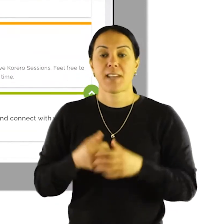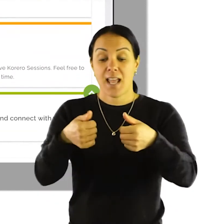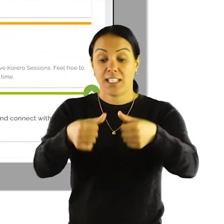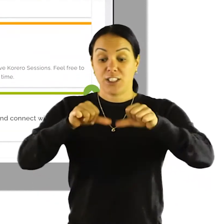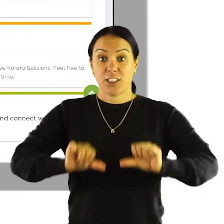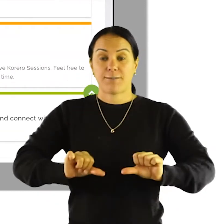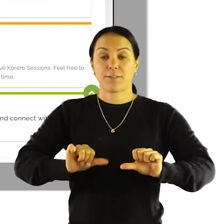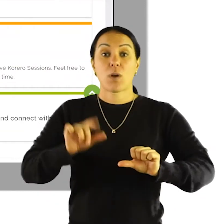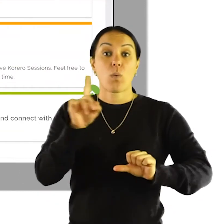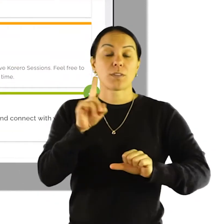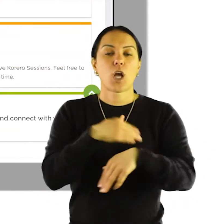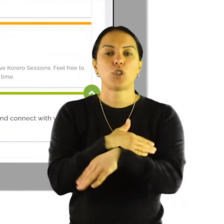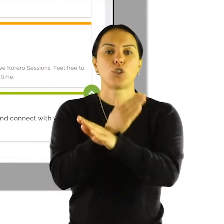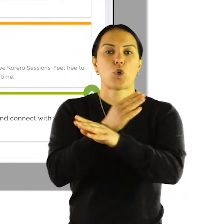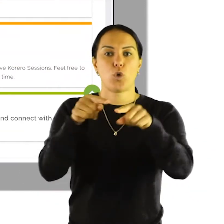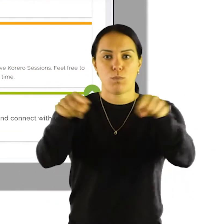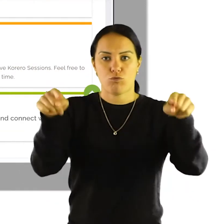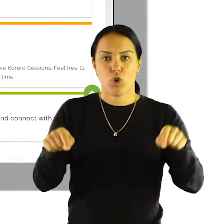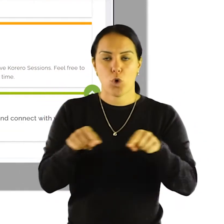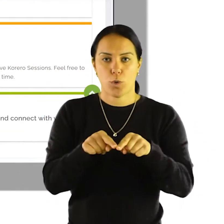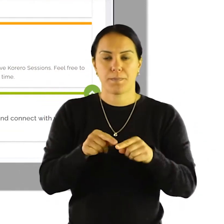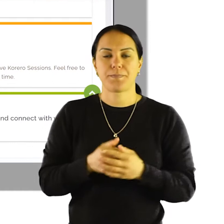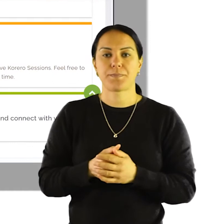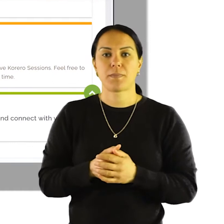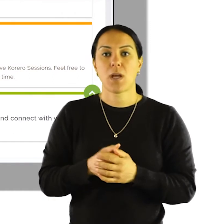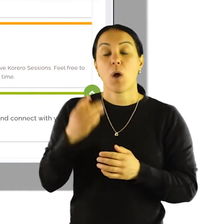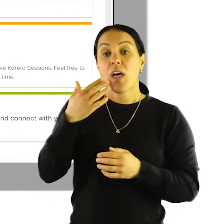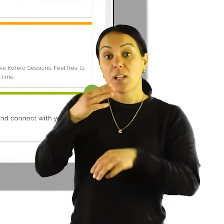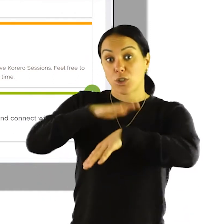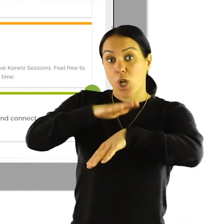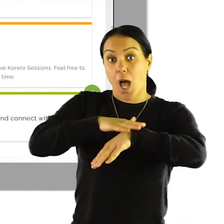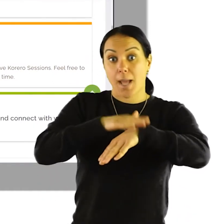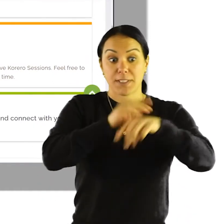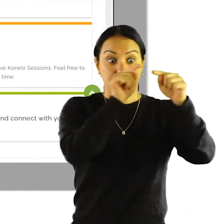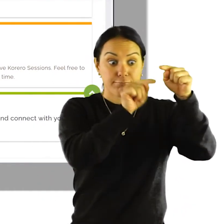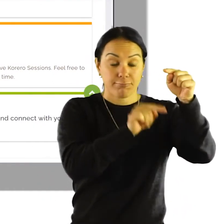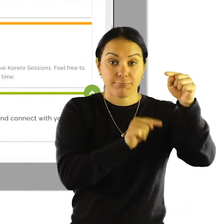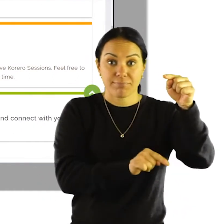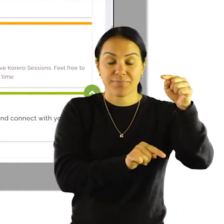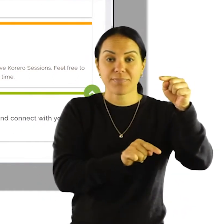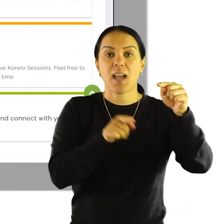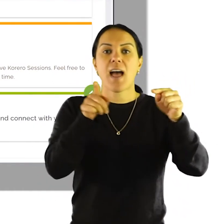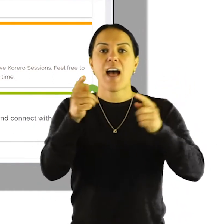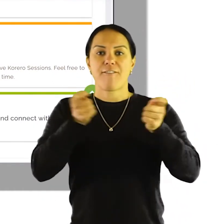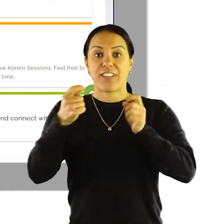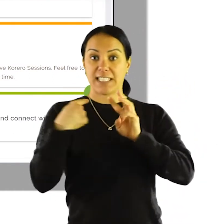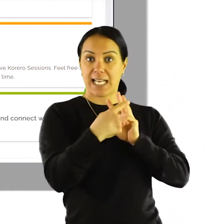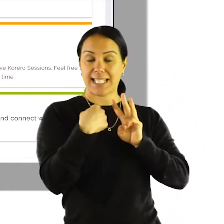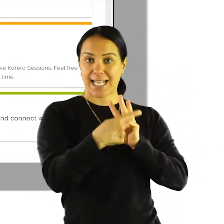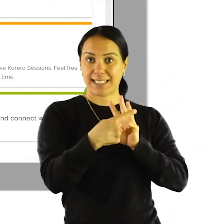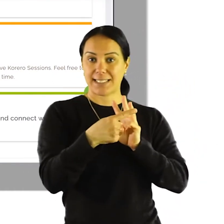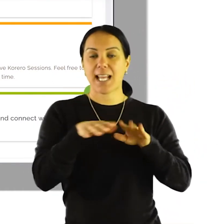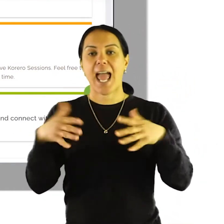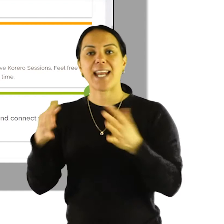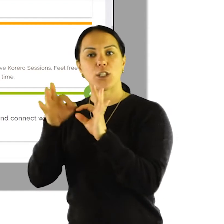is our Zoom room. When you're doing the course in the times we've allocated, the facilitators and interpreters will